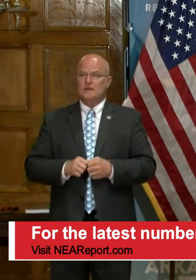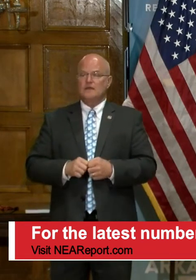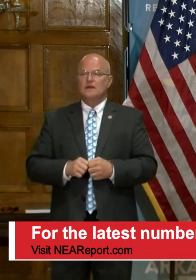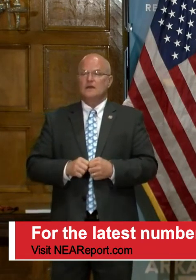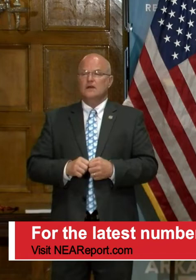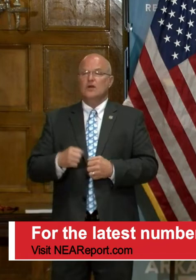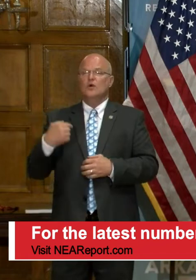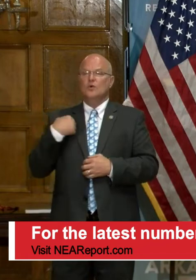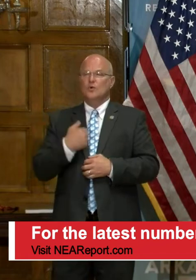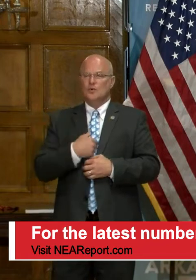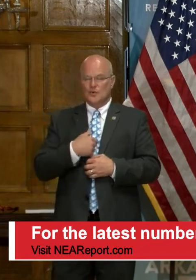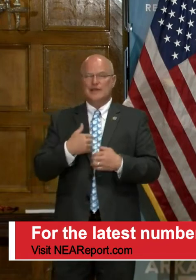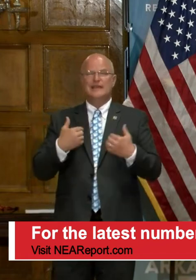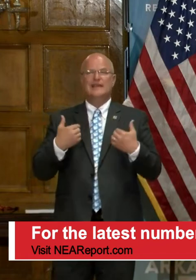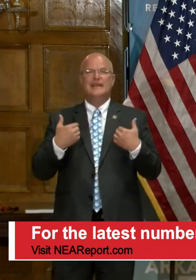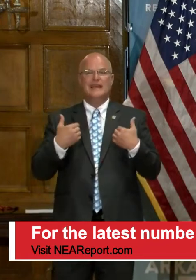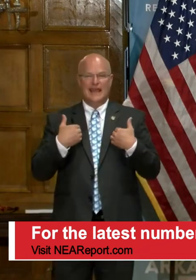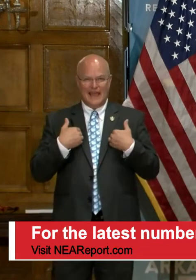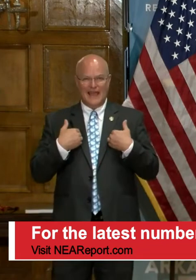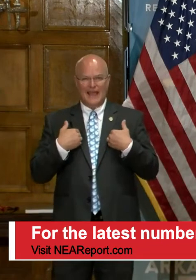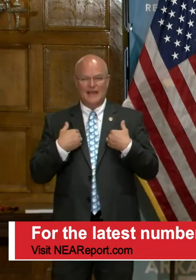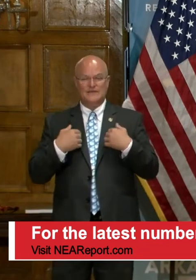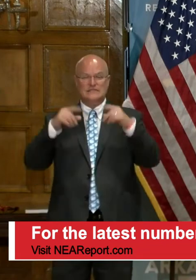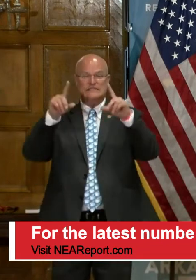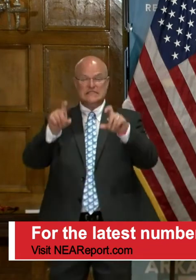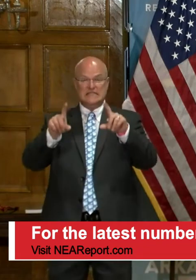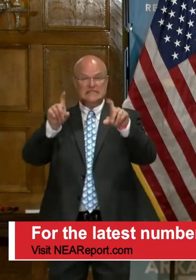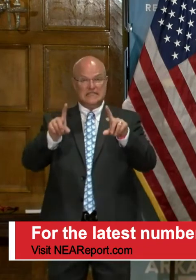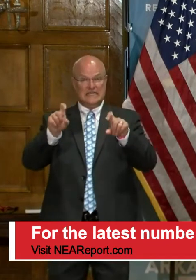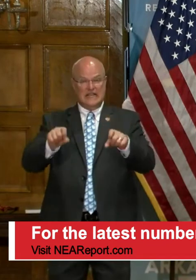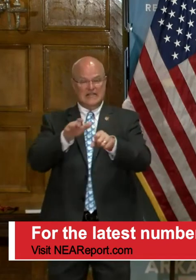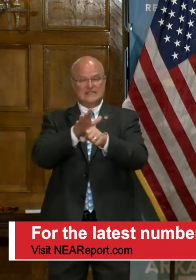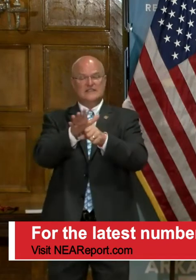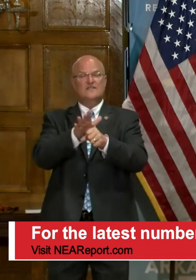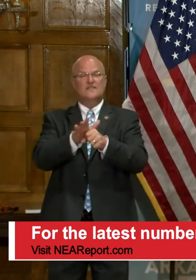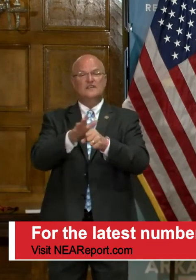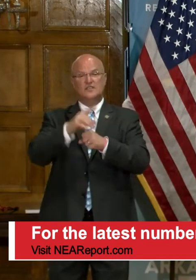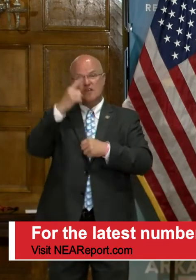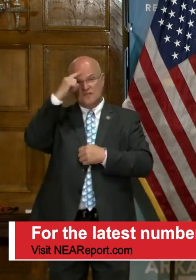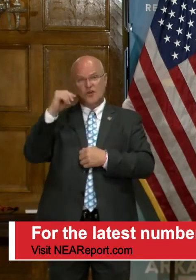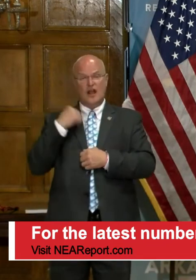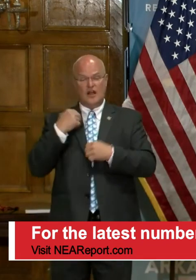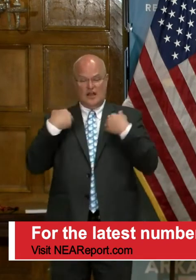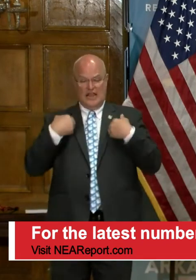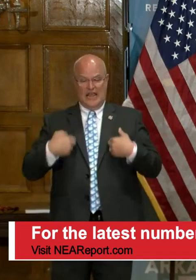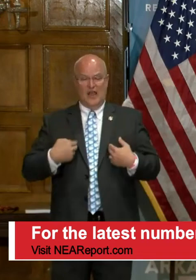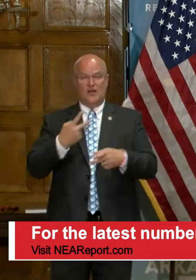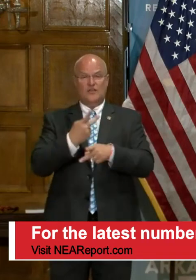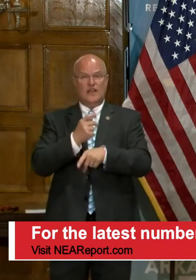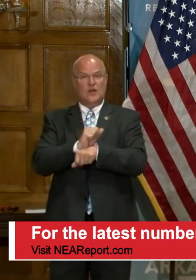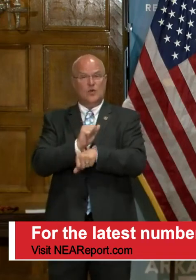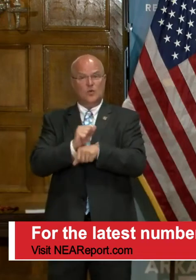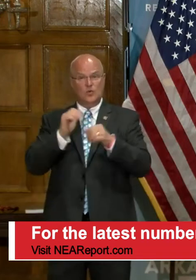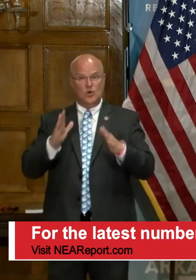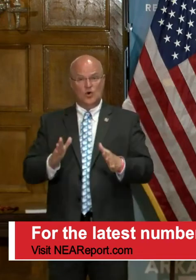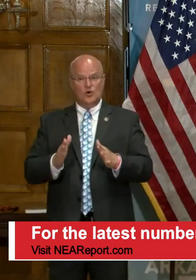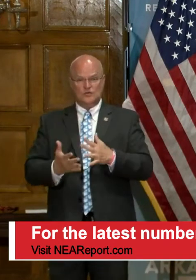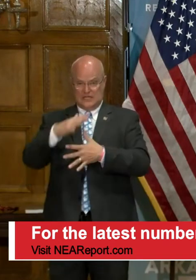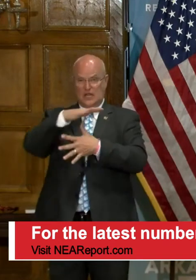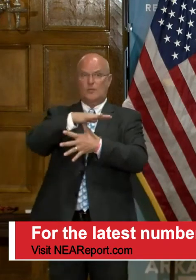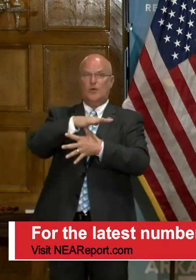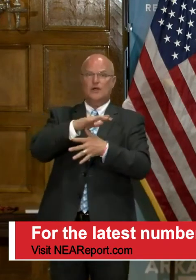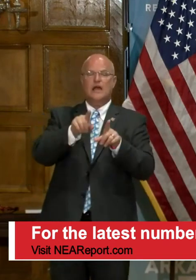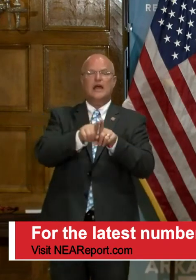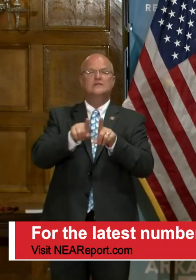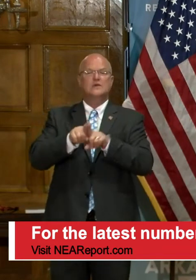And, we have been able to do the testing that's sufficient for our healthcare workers, the top priority,